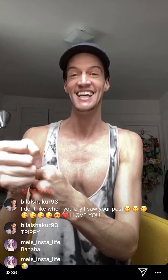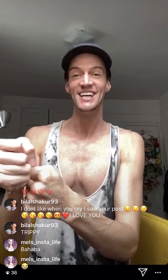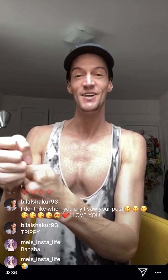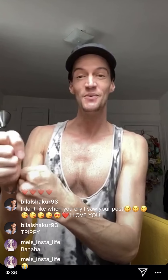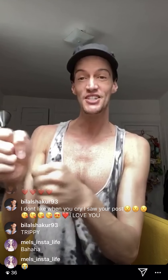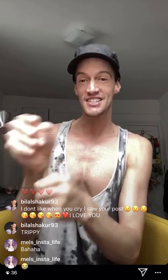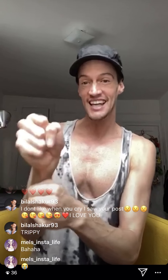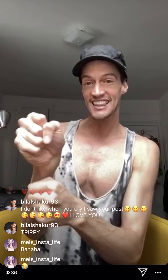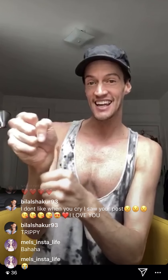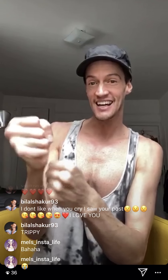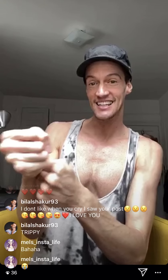we just like